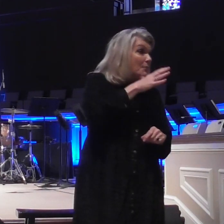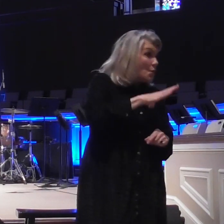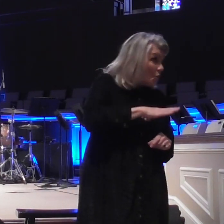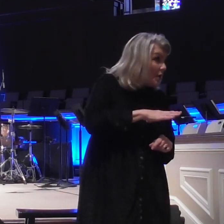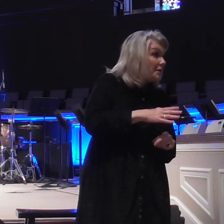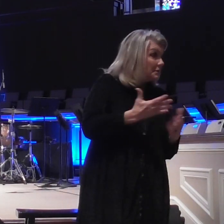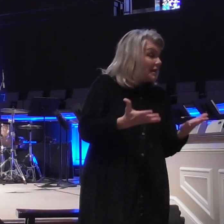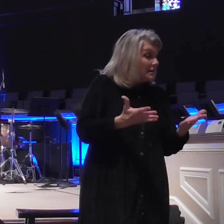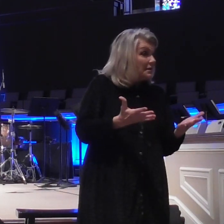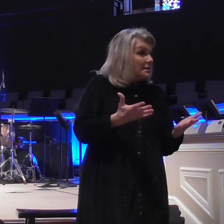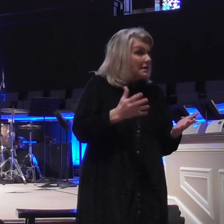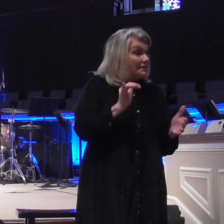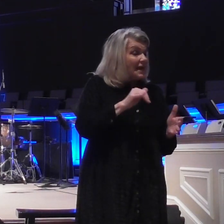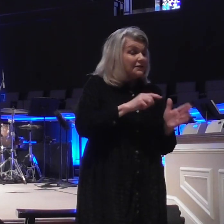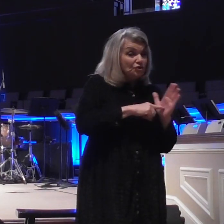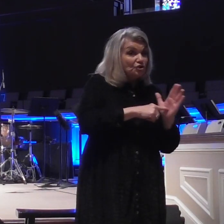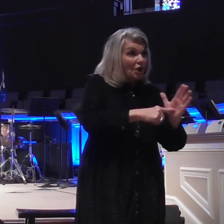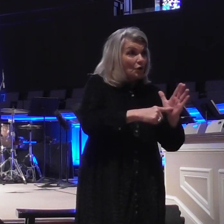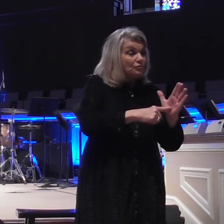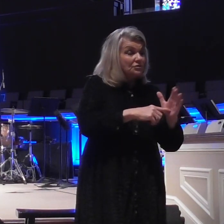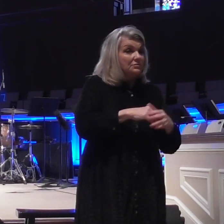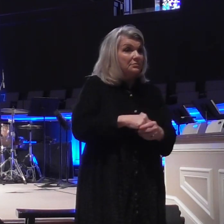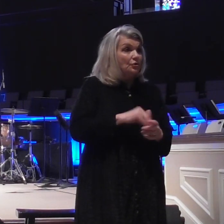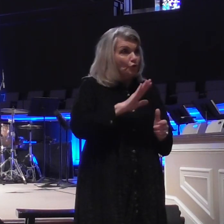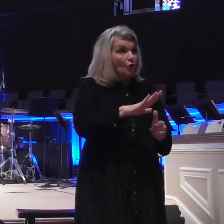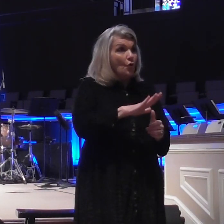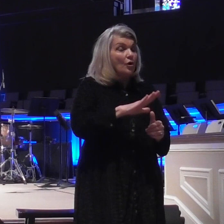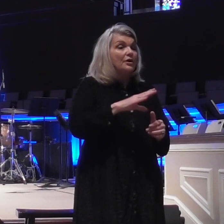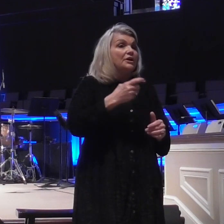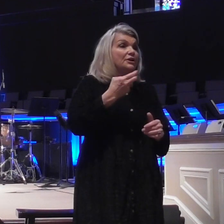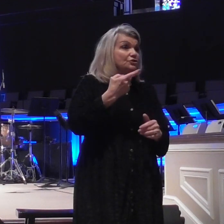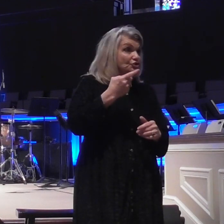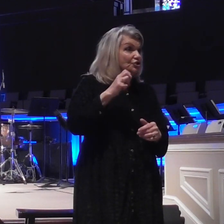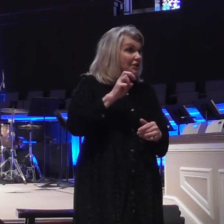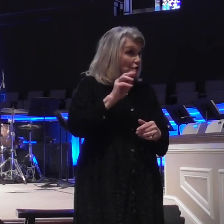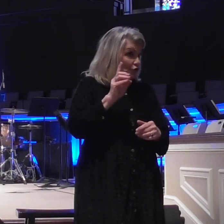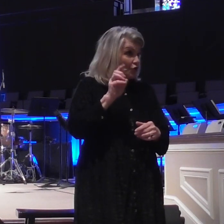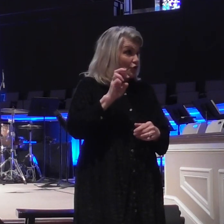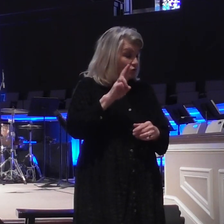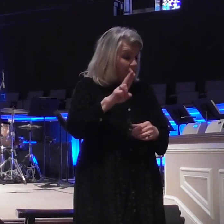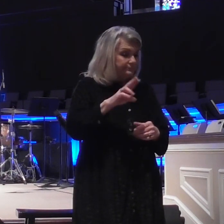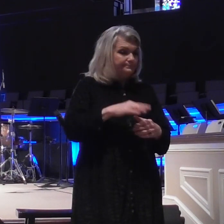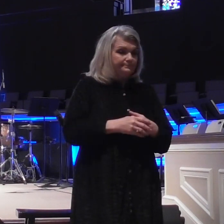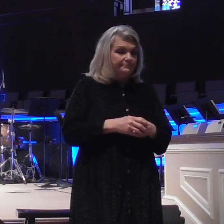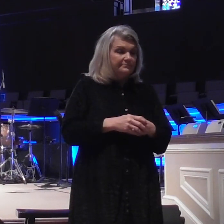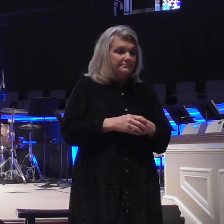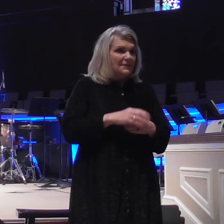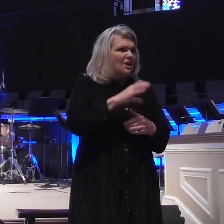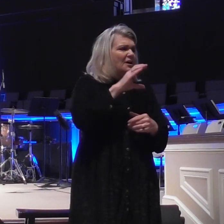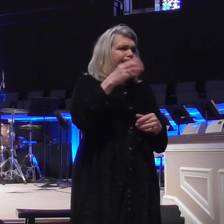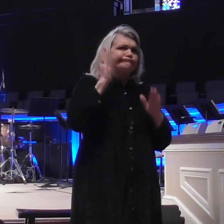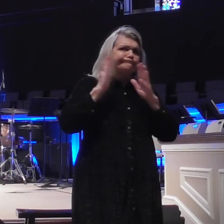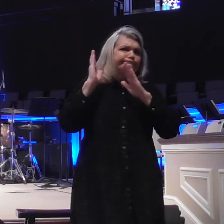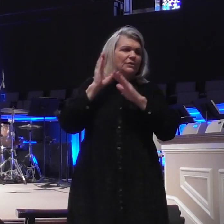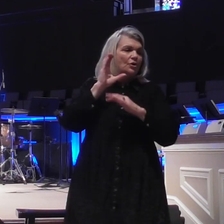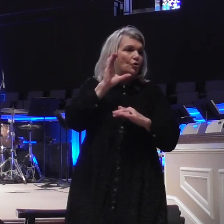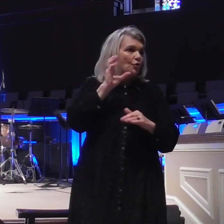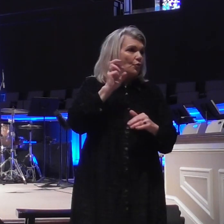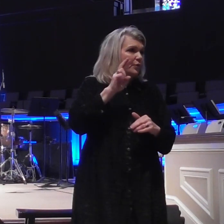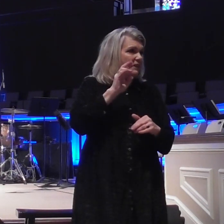basic and determinative. The gendered body is real. The Corinthians had a false view of the body. They